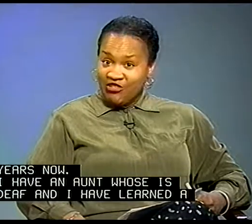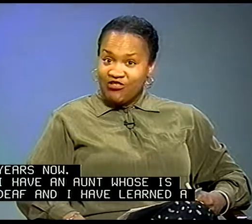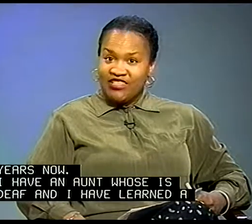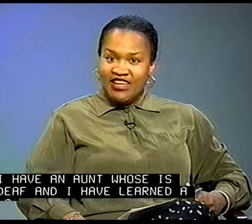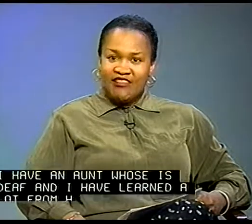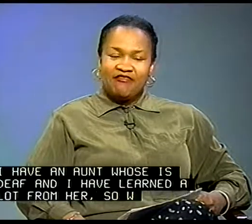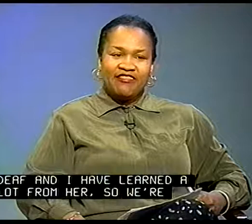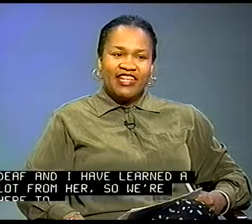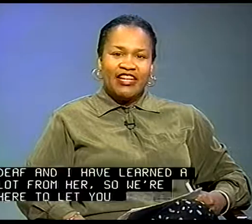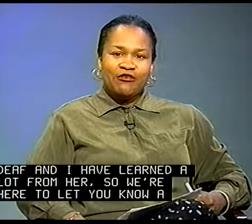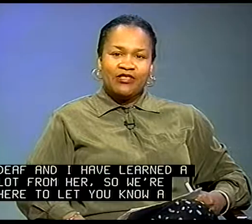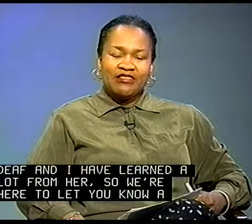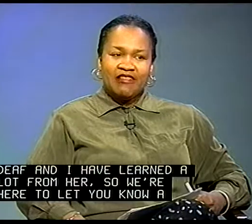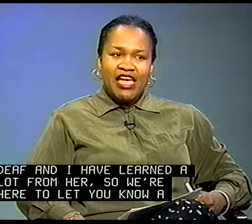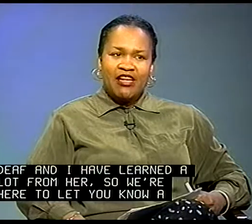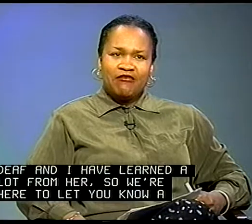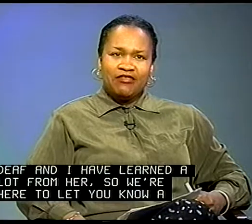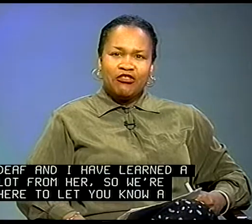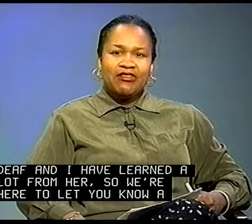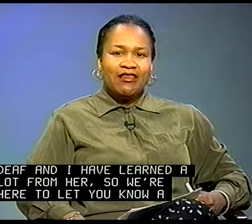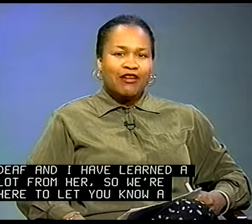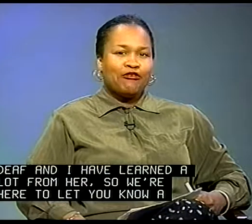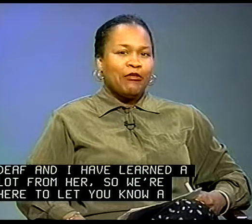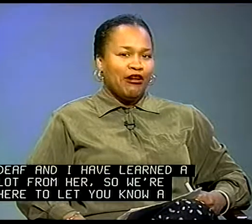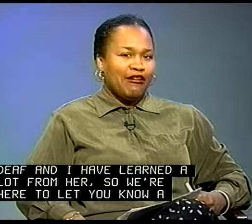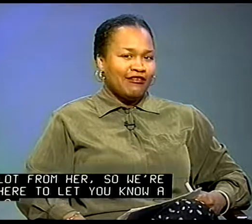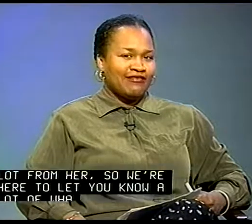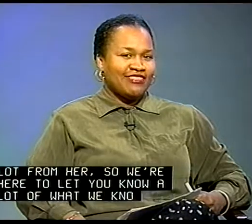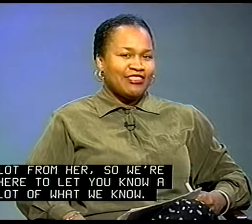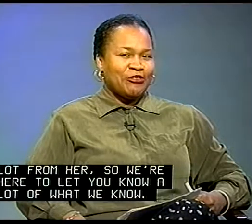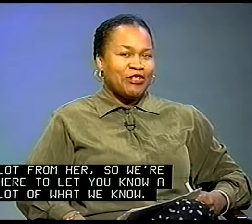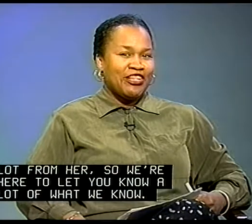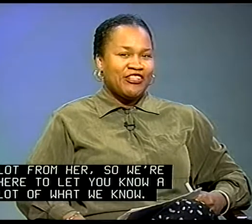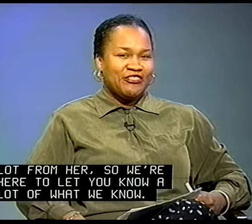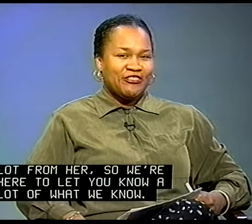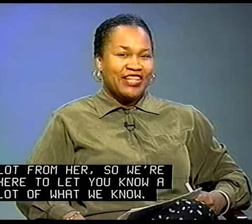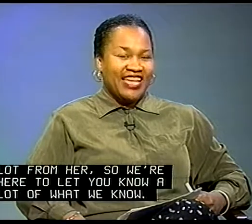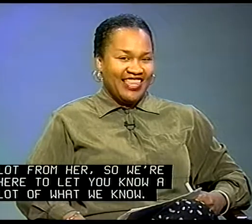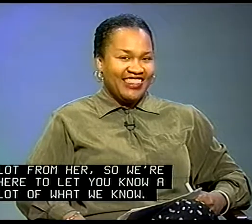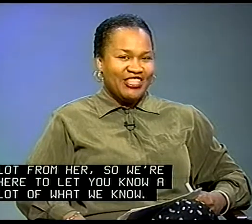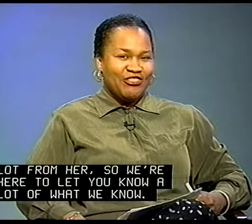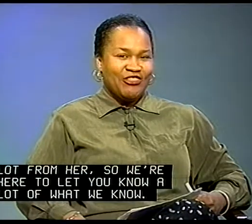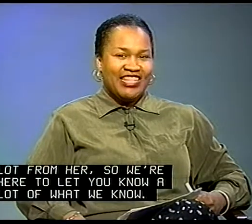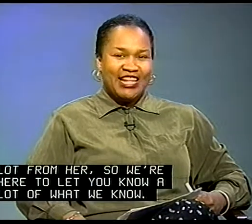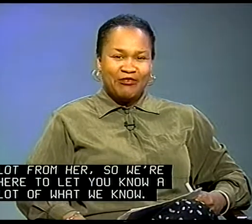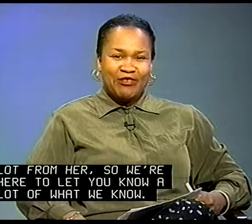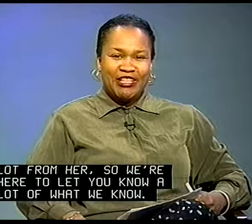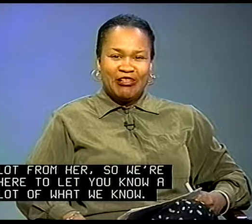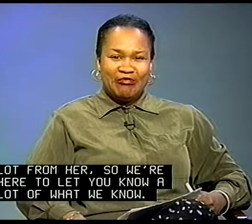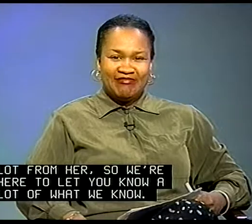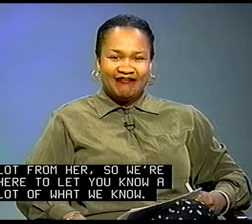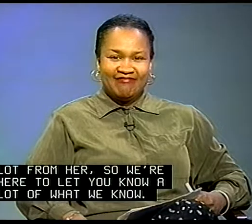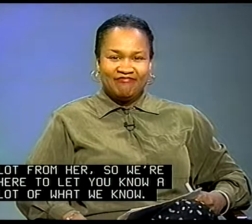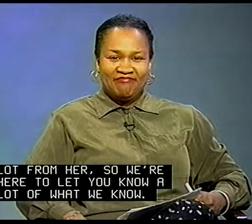who's deaf, and I have learned a lot from her. So we're here to let you know a lot what we know.